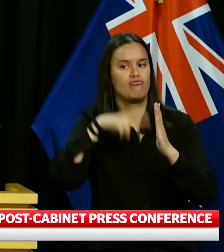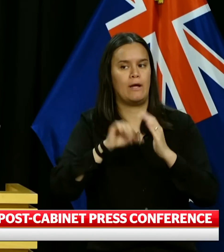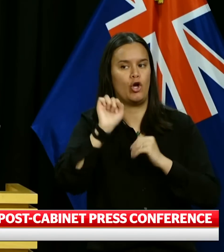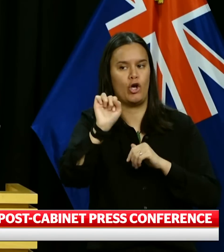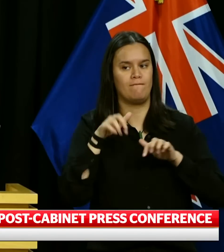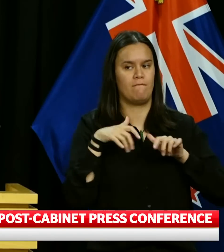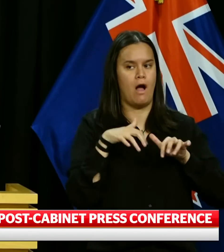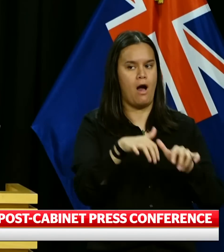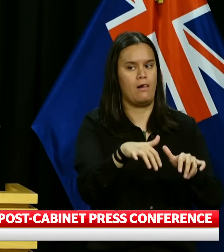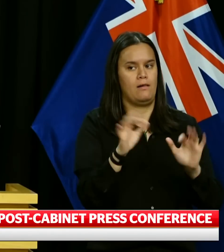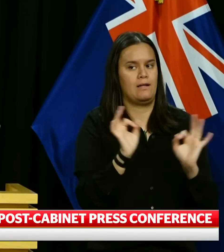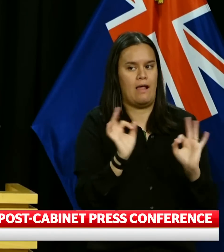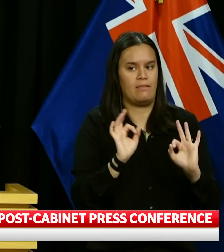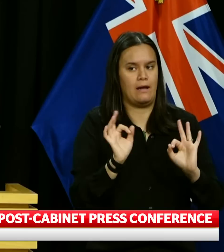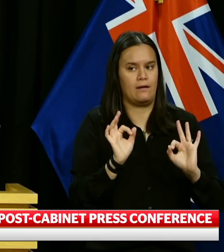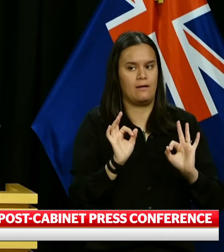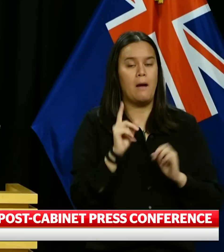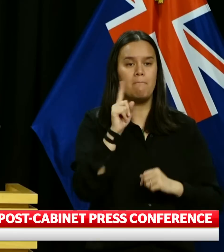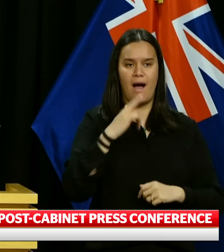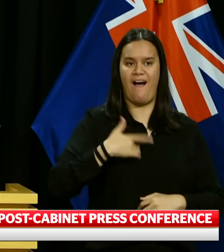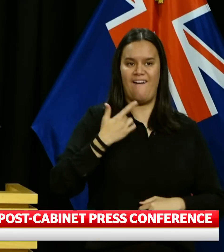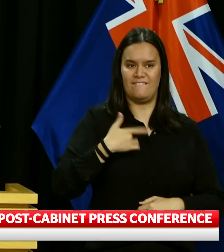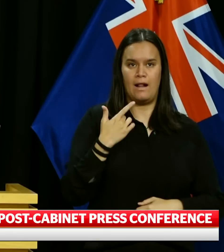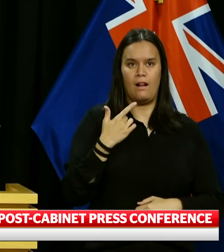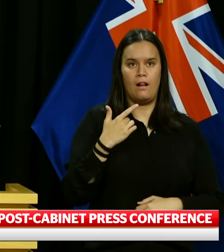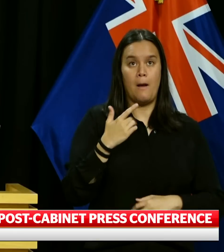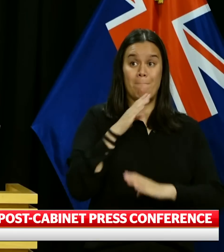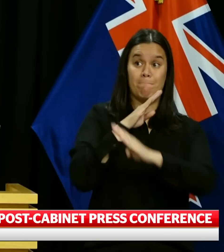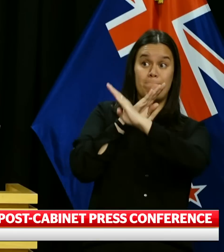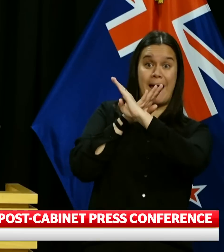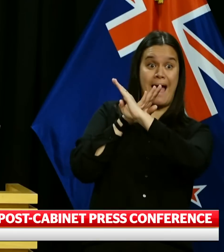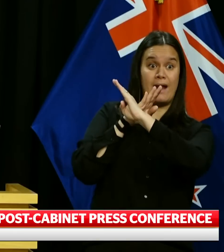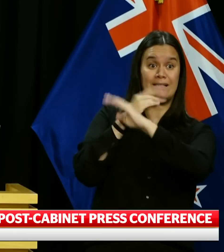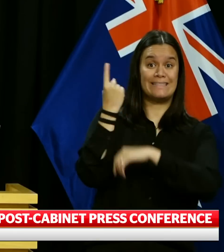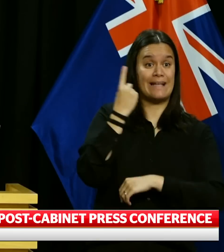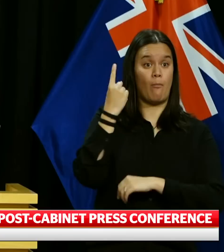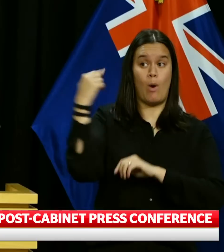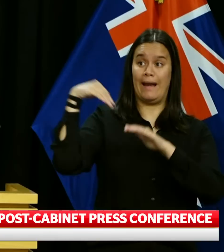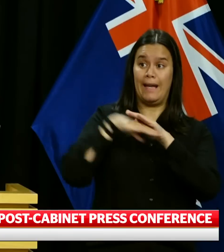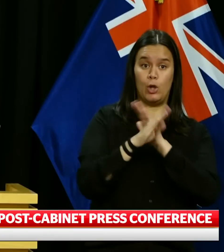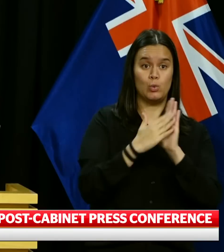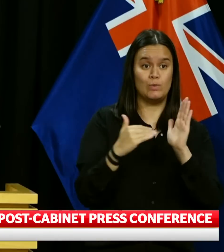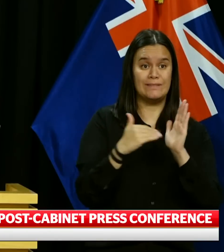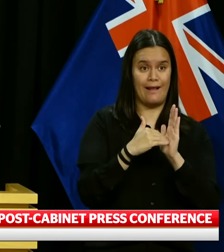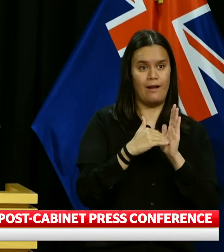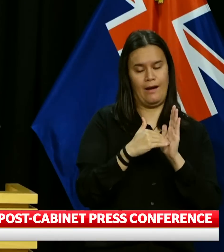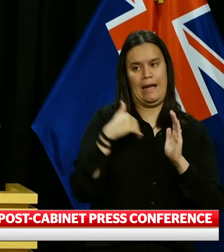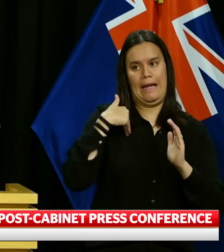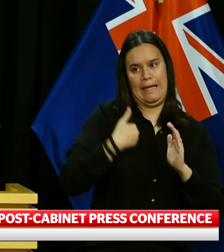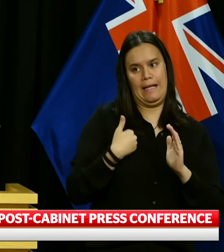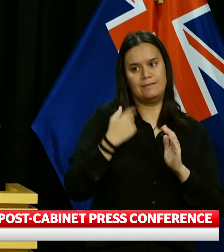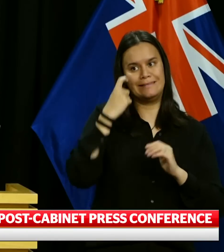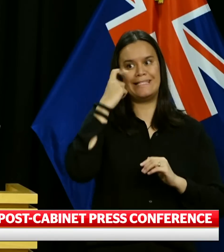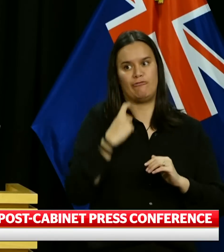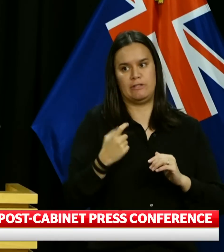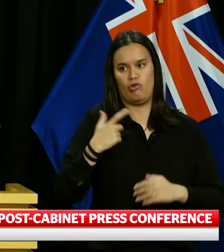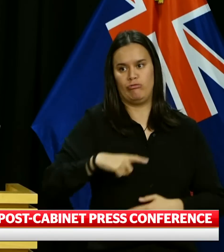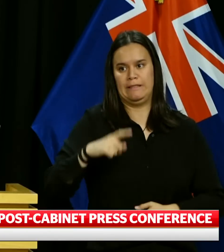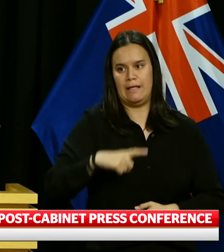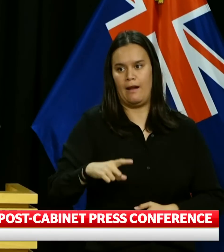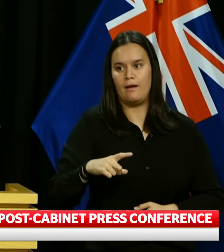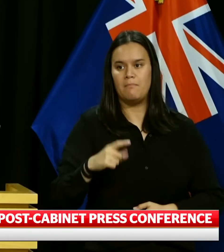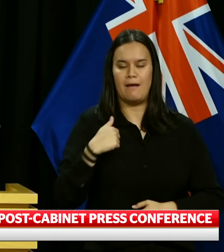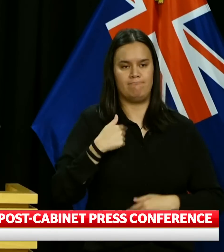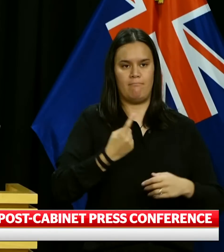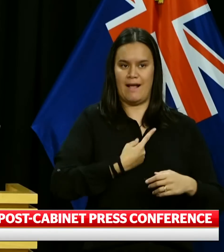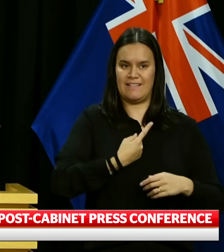but I do think that the bar should be very high, and as I said, I didn't review